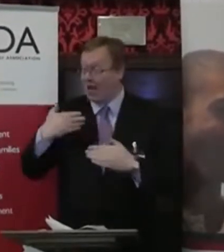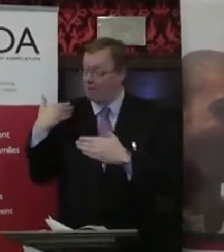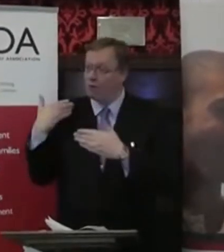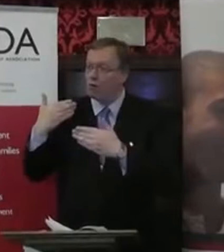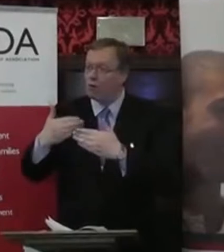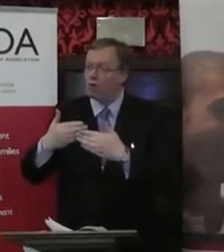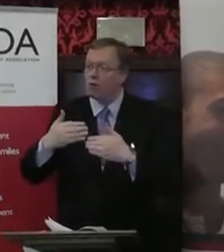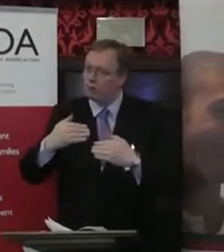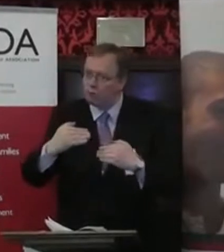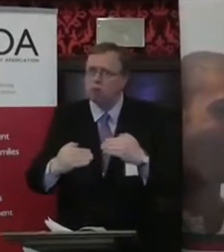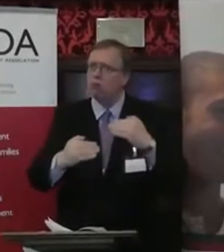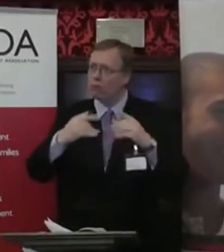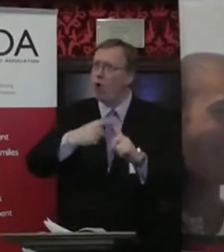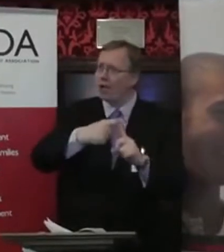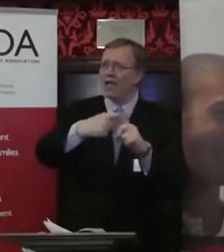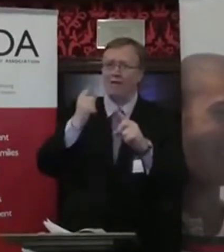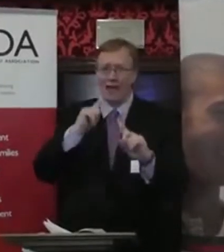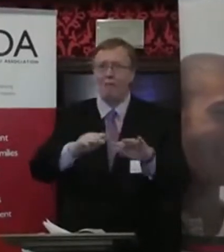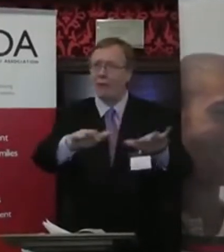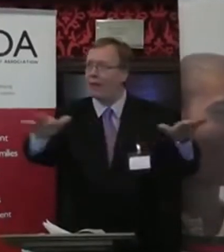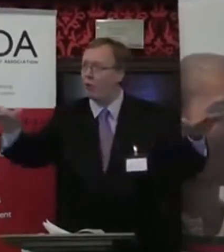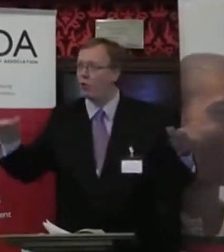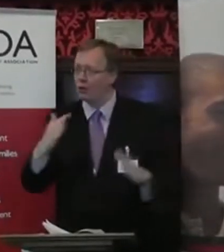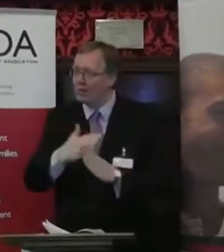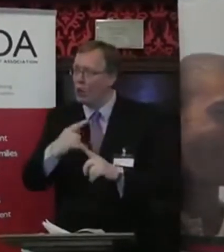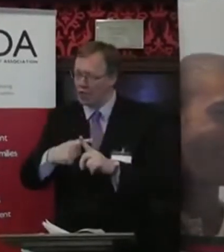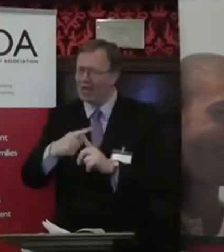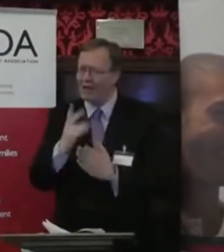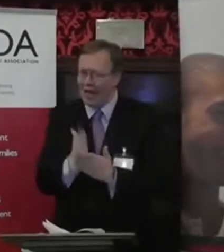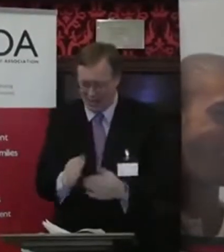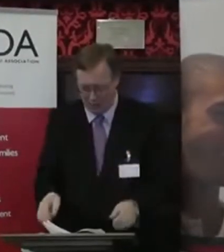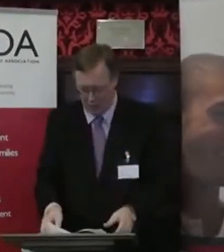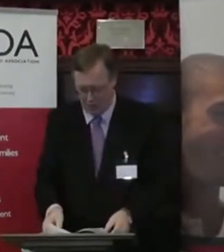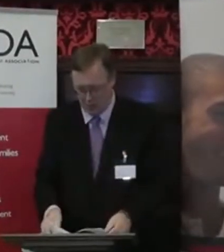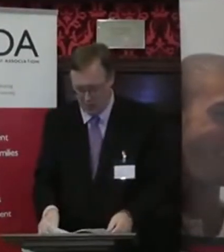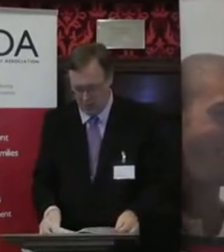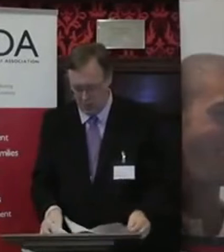But life today is a bit easier for deaf people than in 2003.